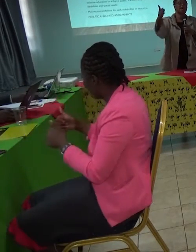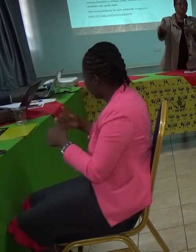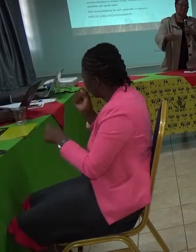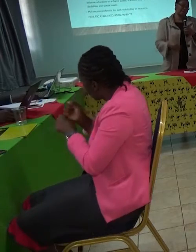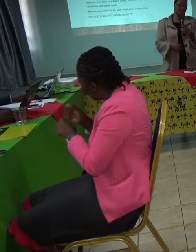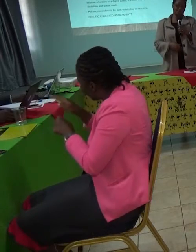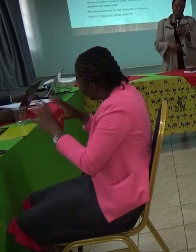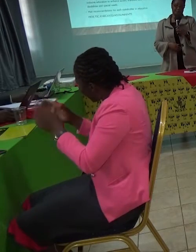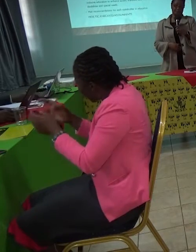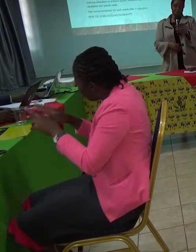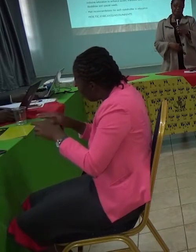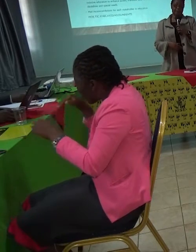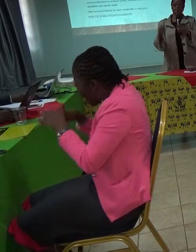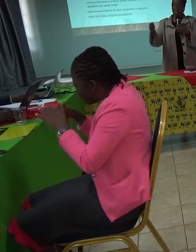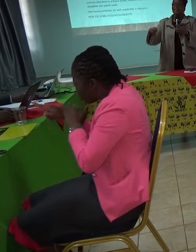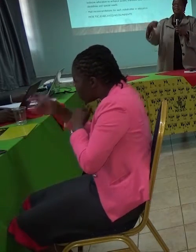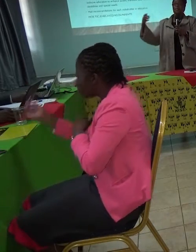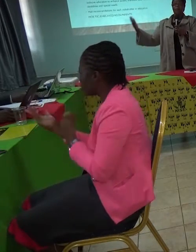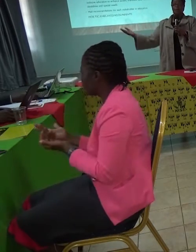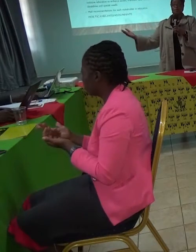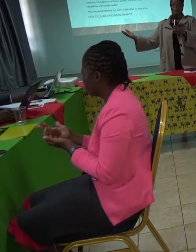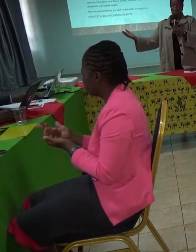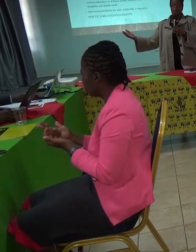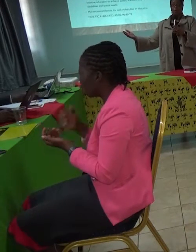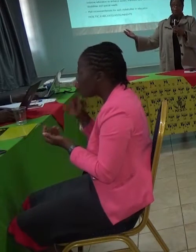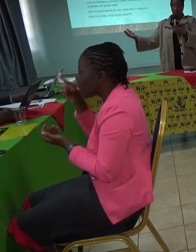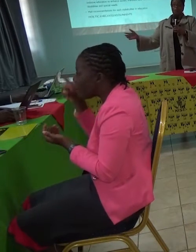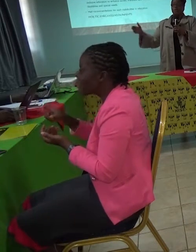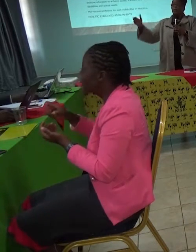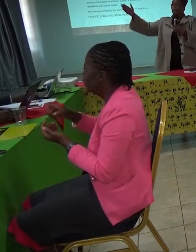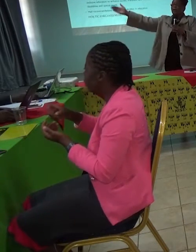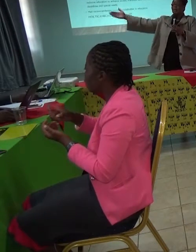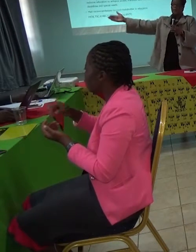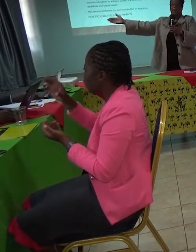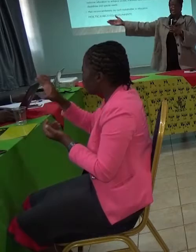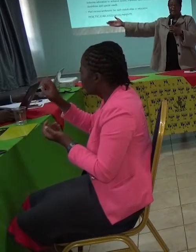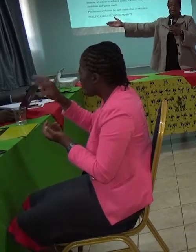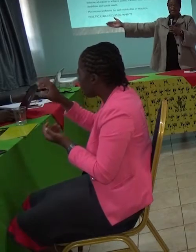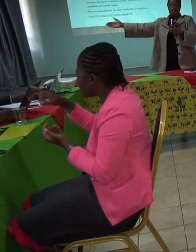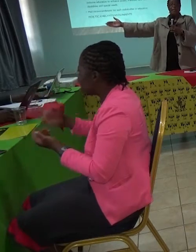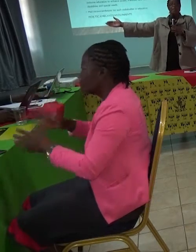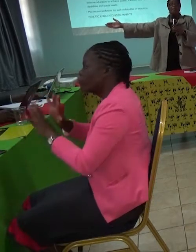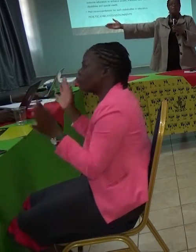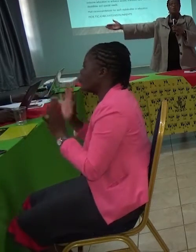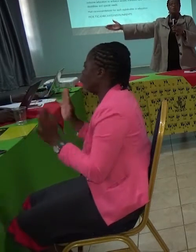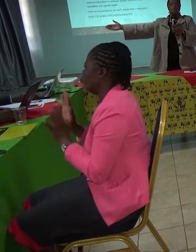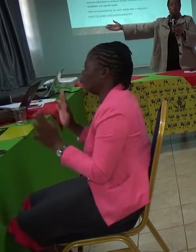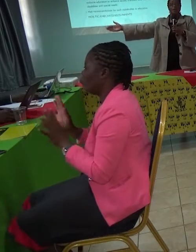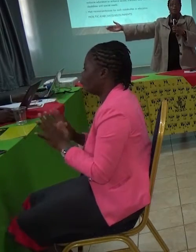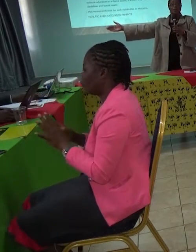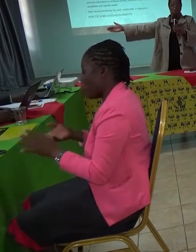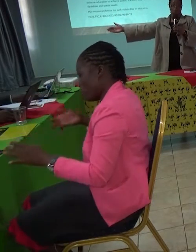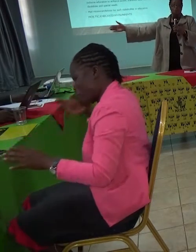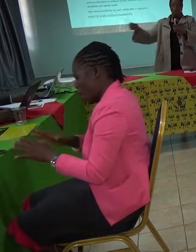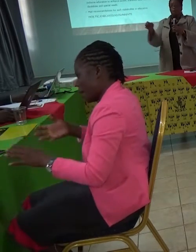to that child. About adjusting windows, Madam Kaku, so that the windows are not opening halfway and children with low vision